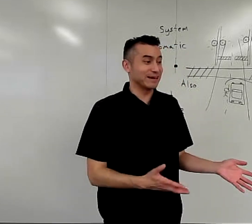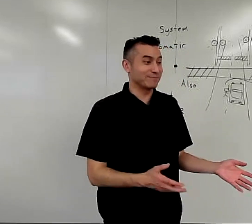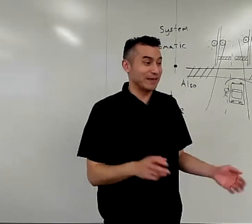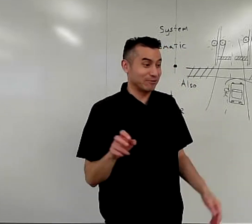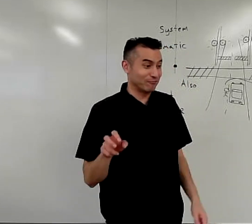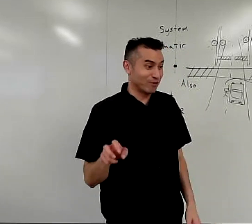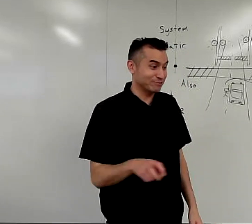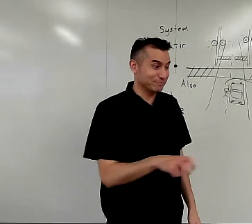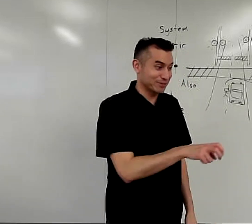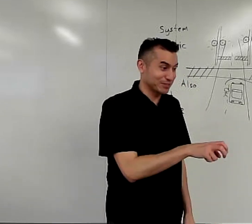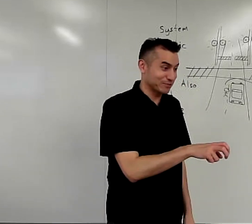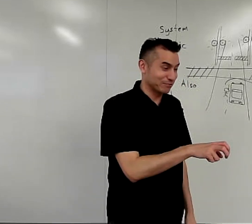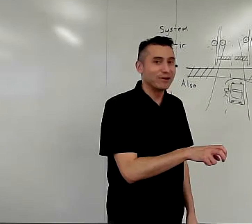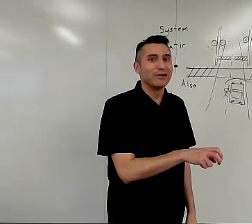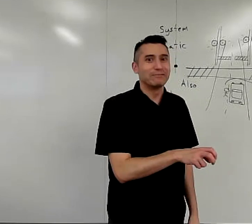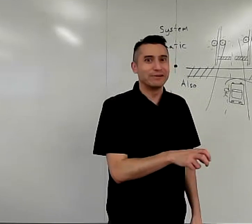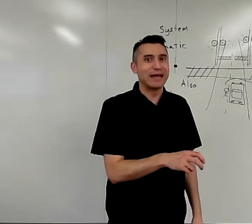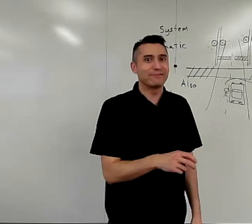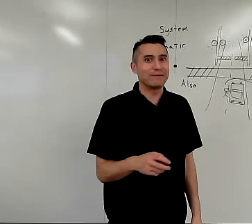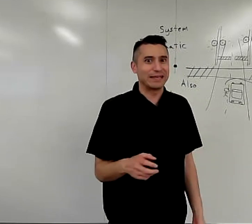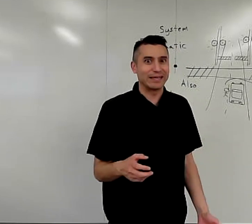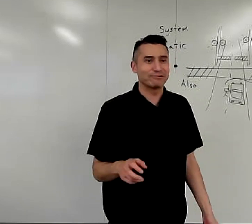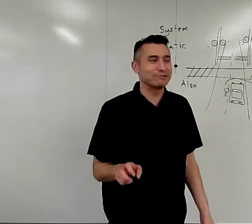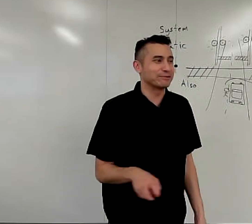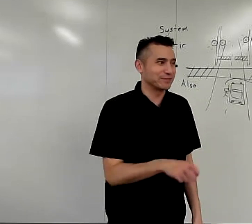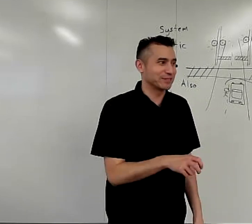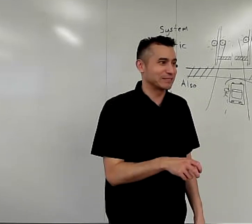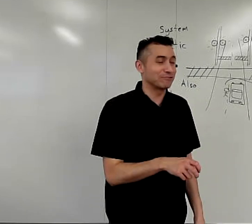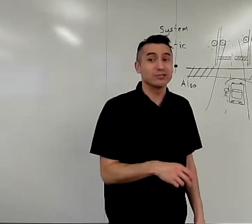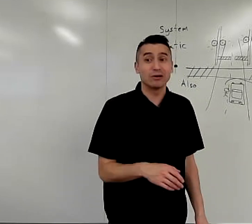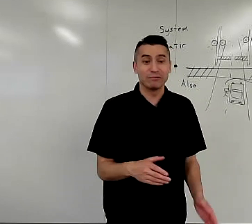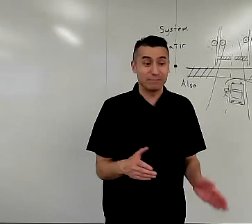instead of making one trip to the store, we'd have to make like 3 trips to the store. So